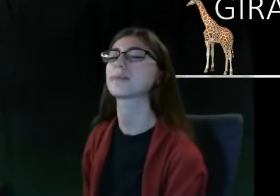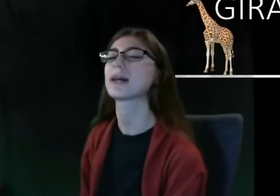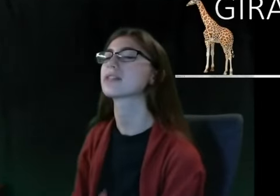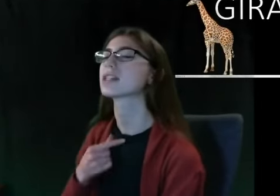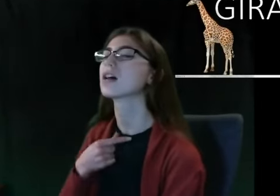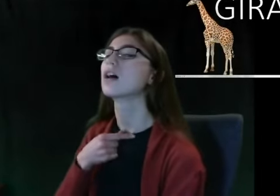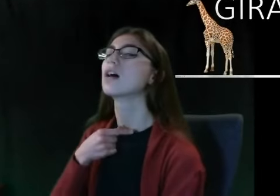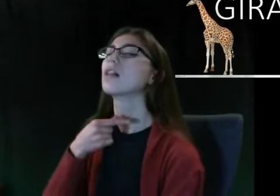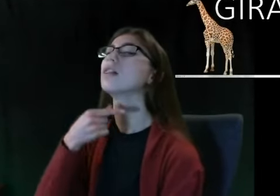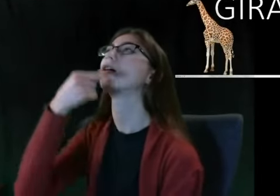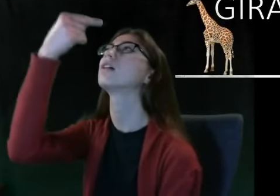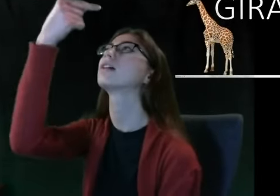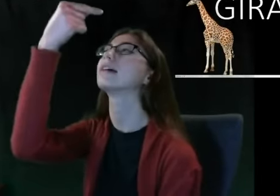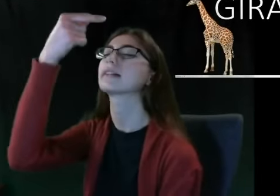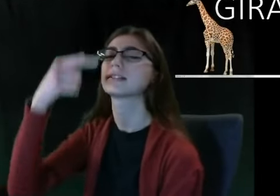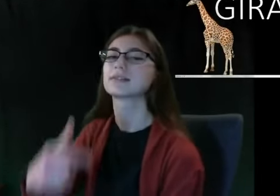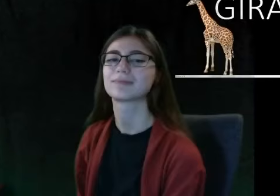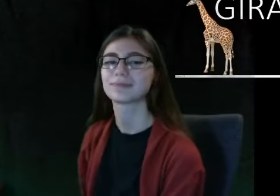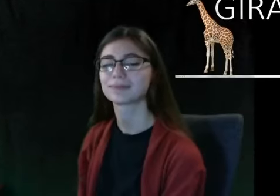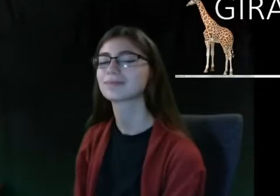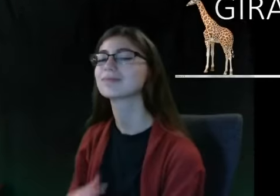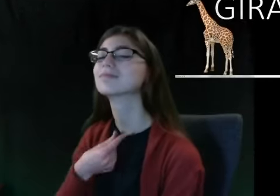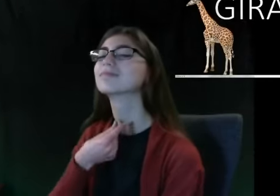giraffe's long neck.